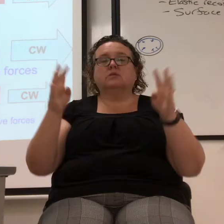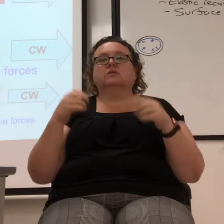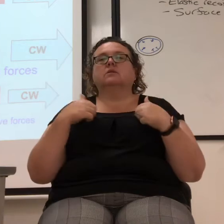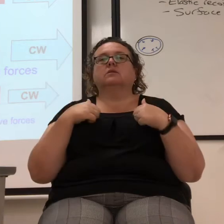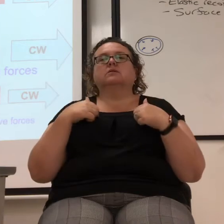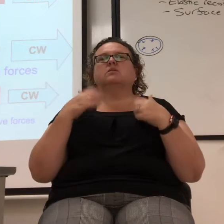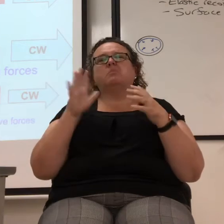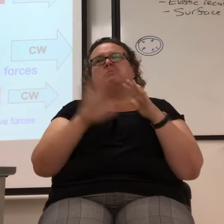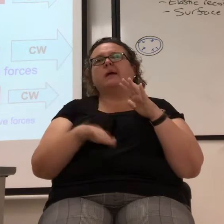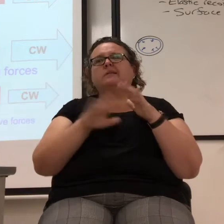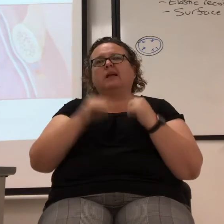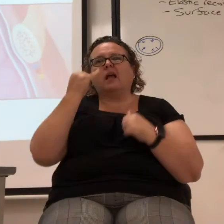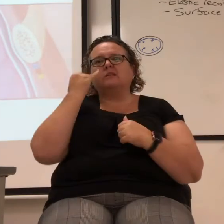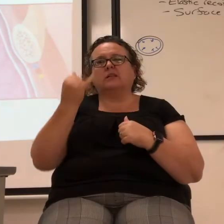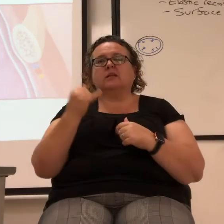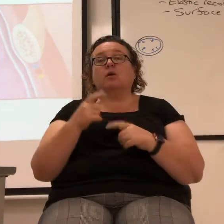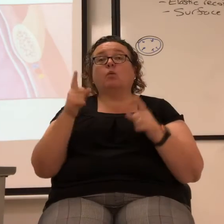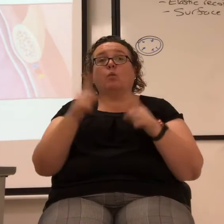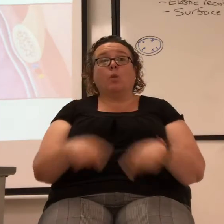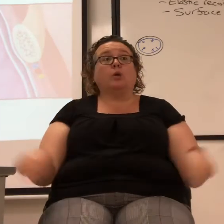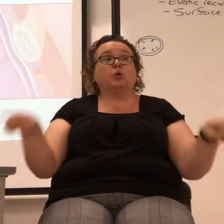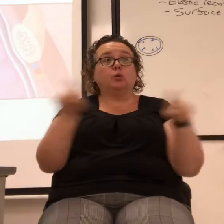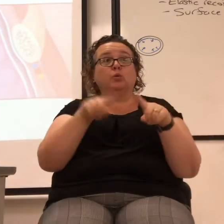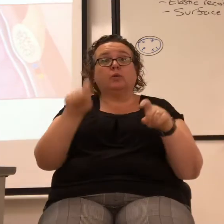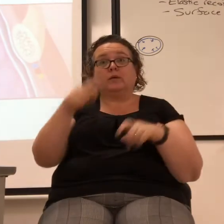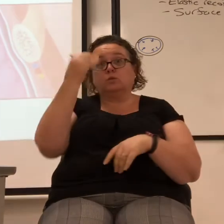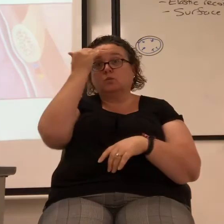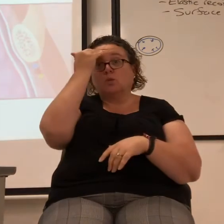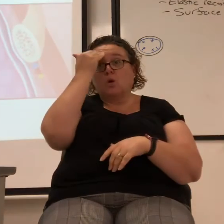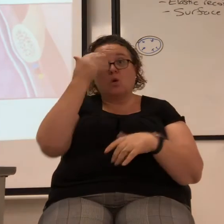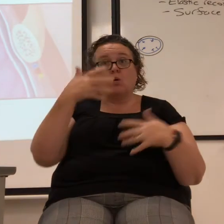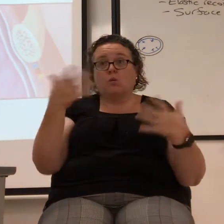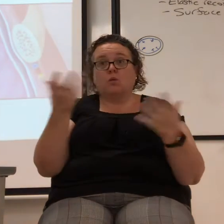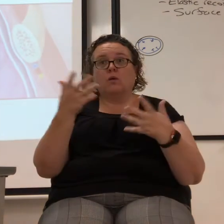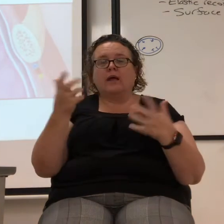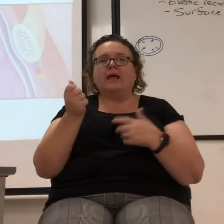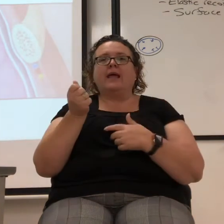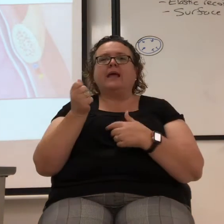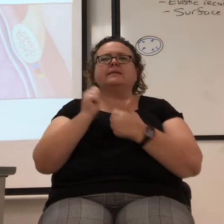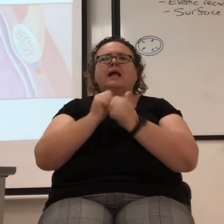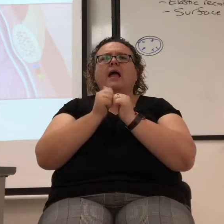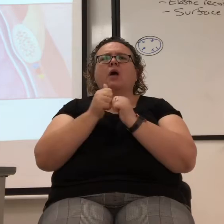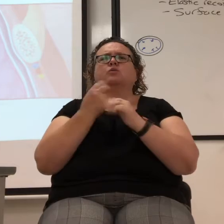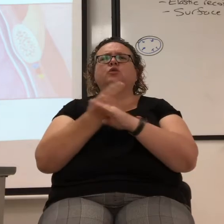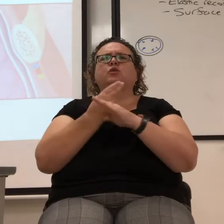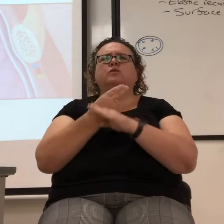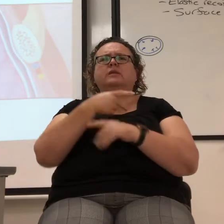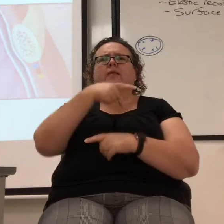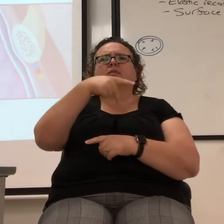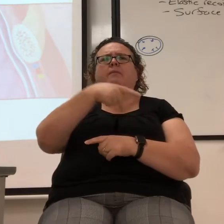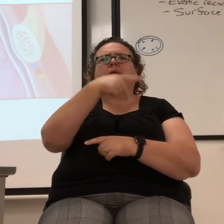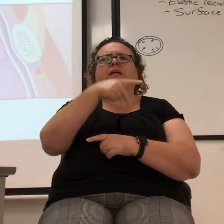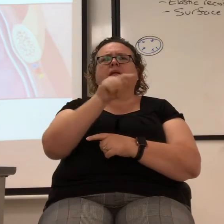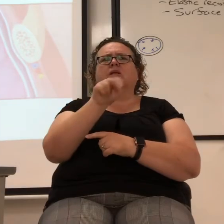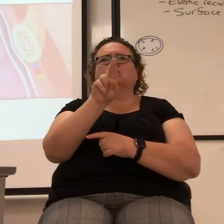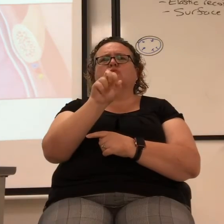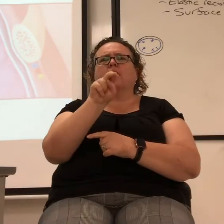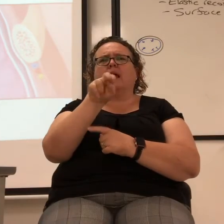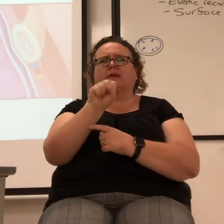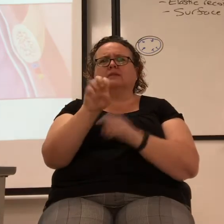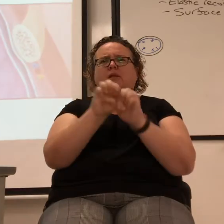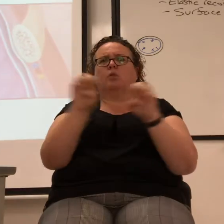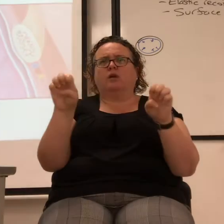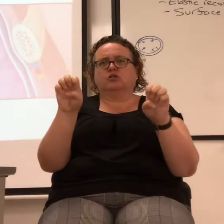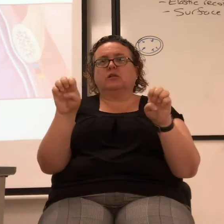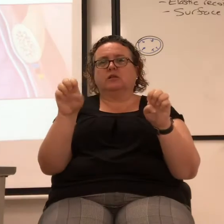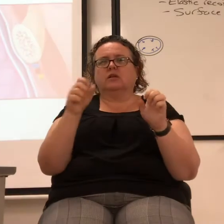how you need, what you need to know are, is how to use the P-trans equation.